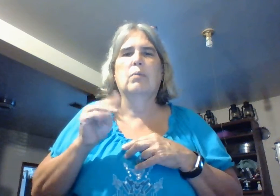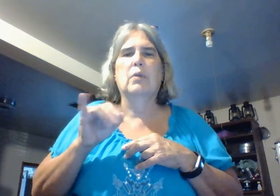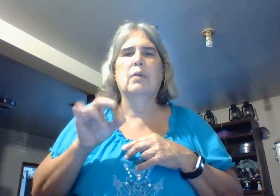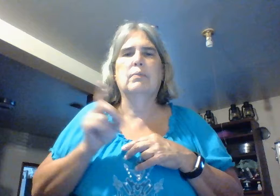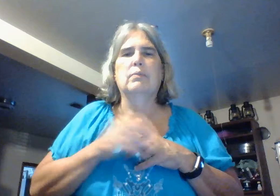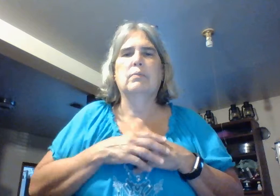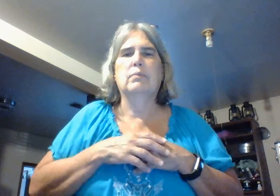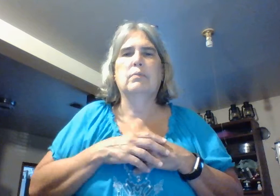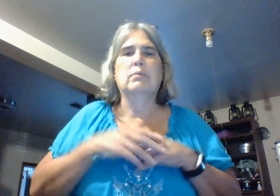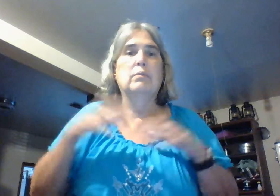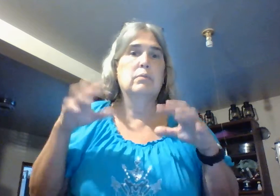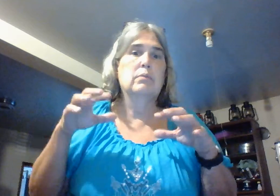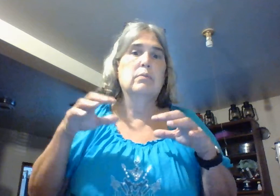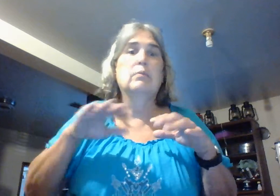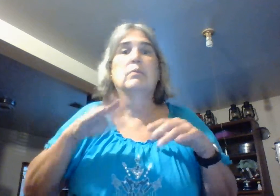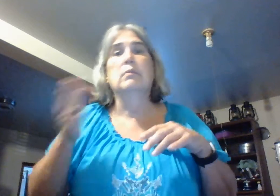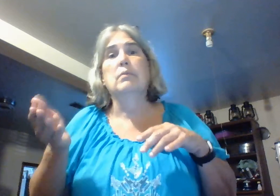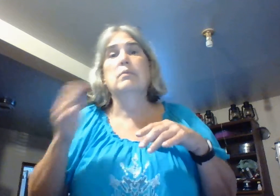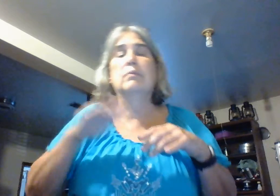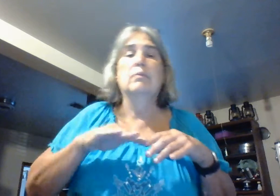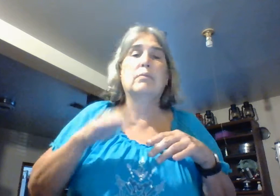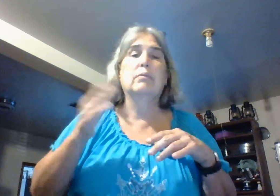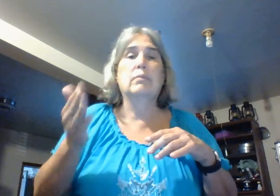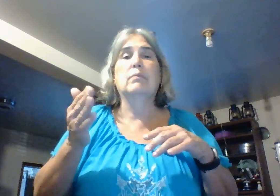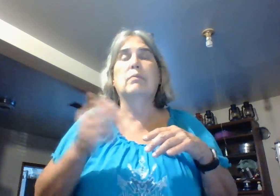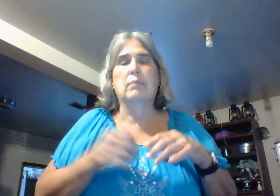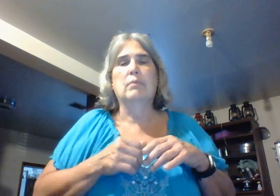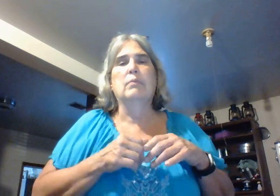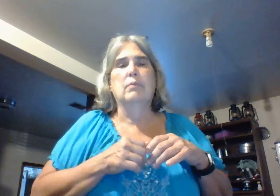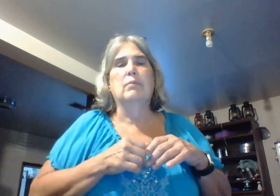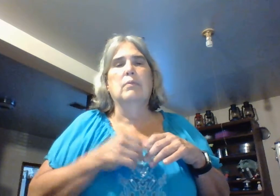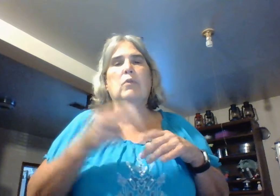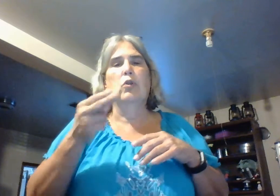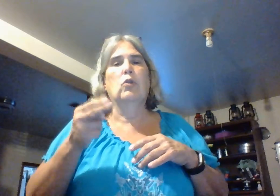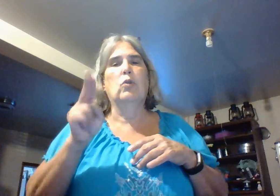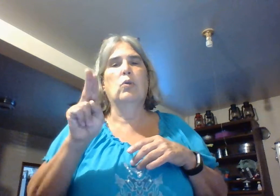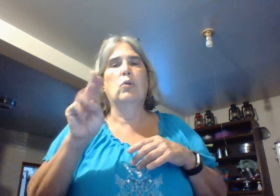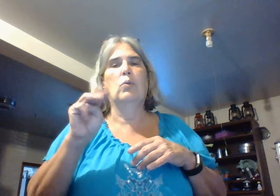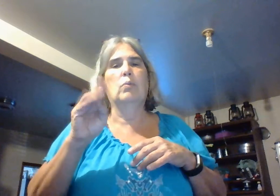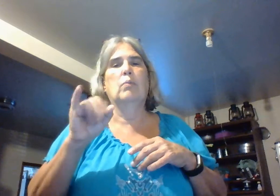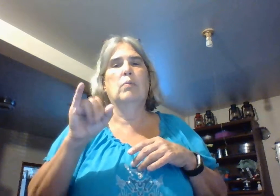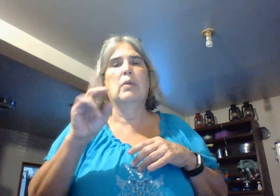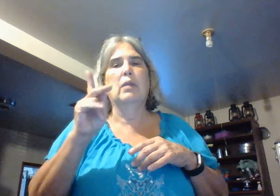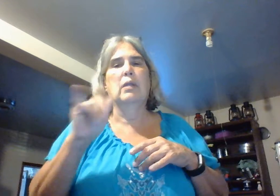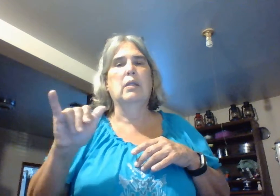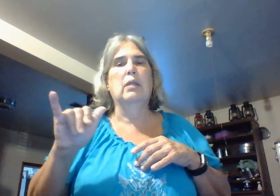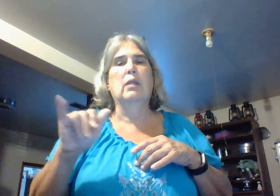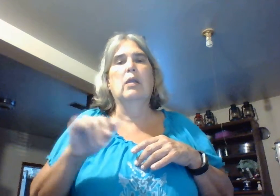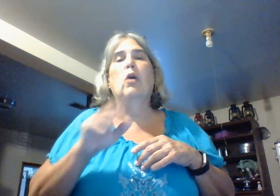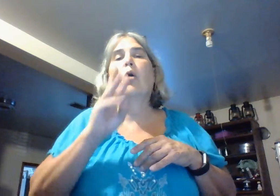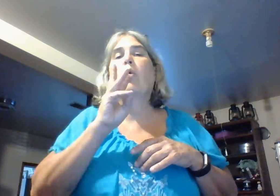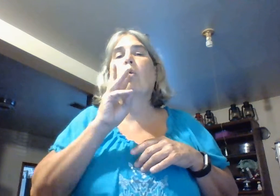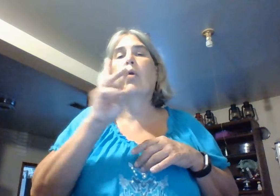It's been raining off and on. We'll probably get rain again. So the humidity, or the water vapor in the air is fairly